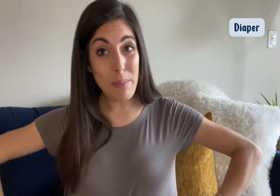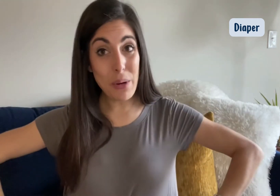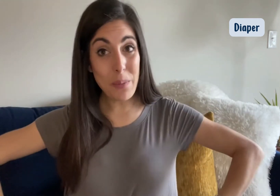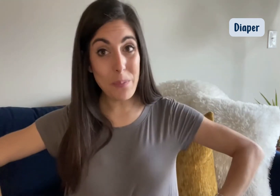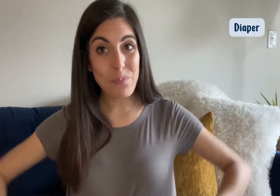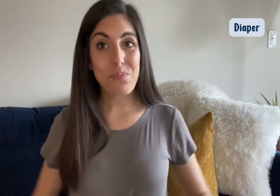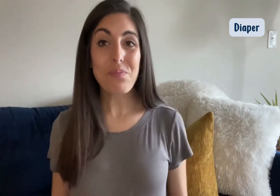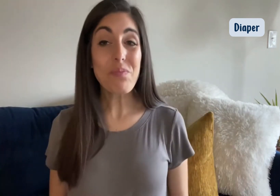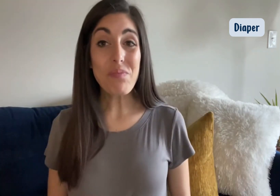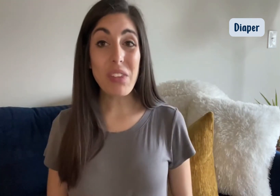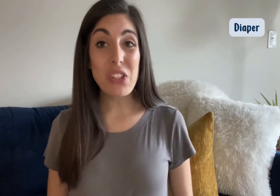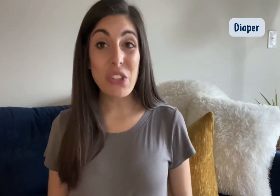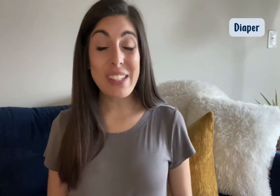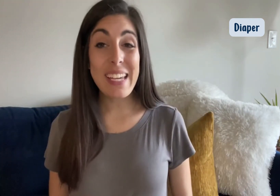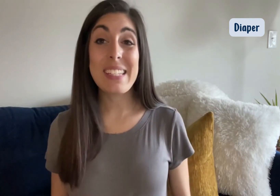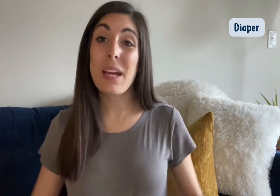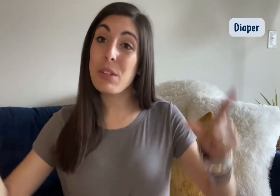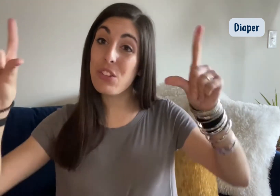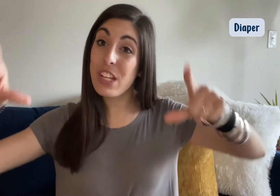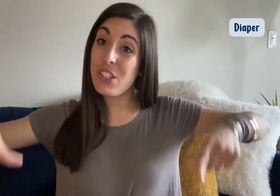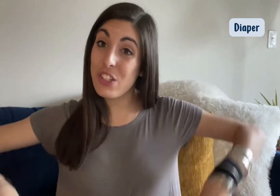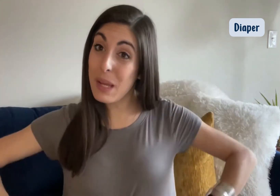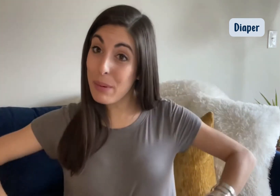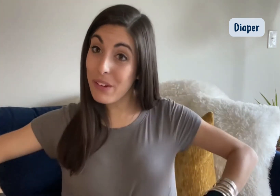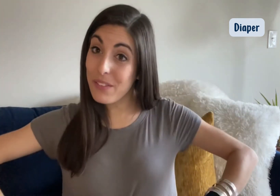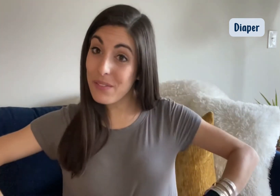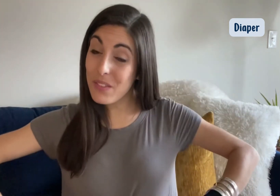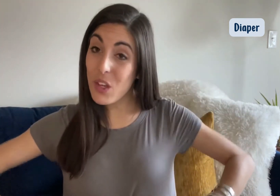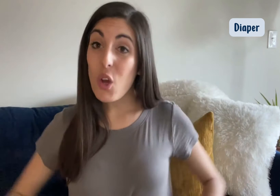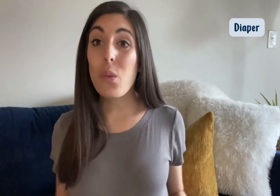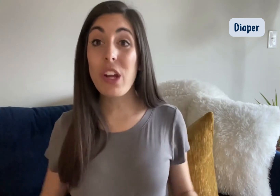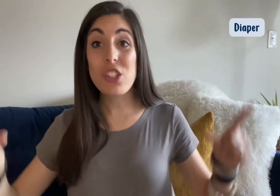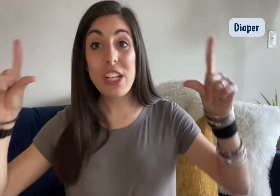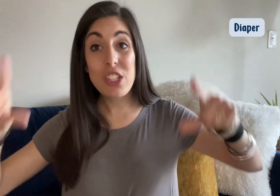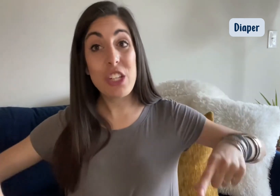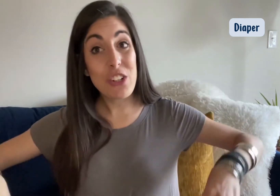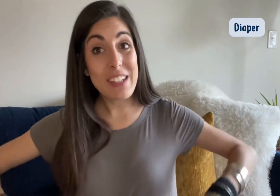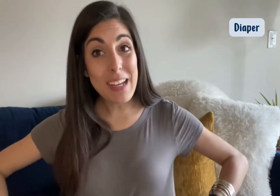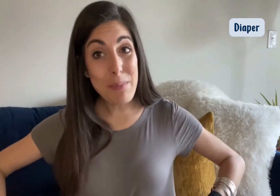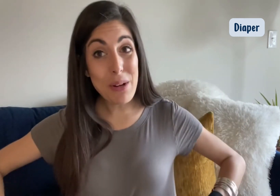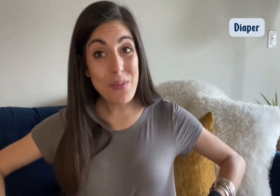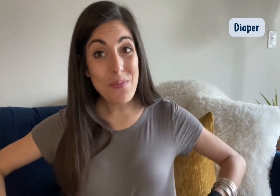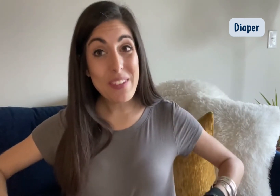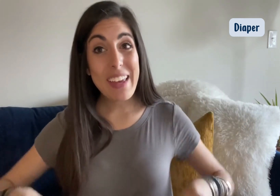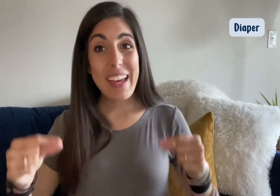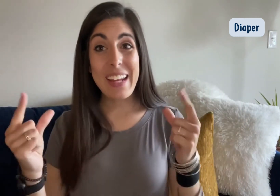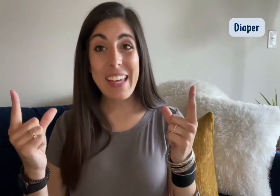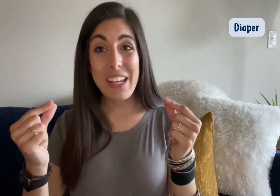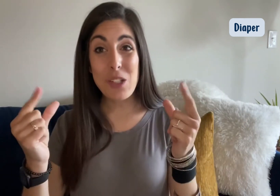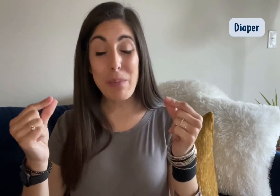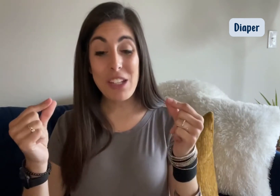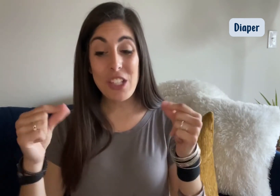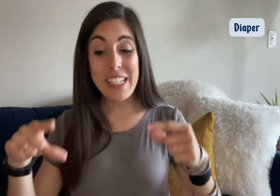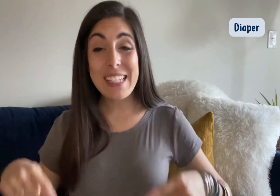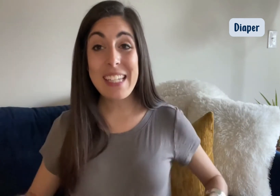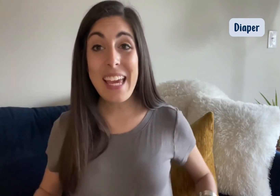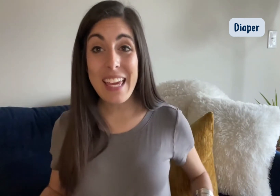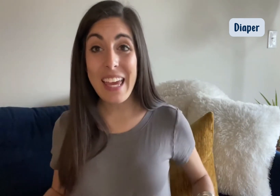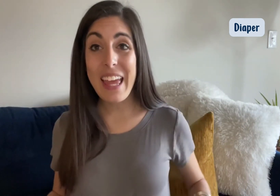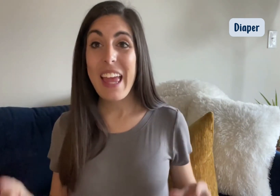Diaper. So you can say it's time to go change your diaper. We are changing your diaper. And again, as you're pinching and saying it,